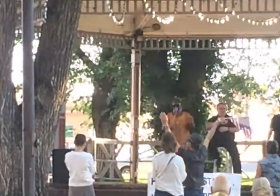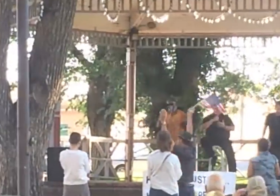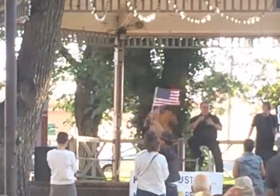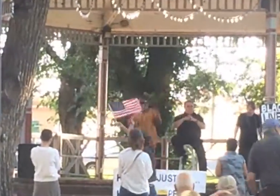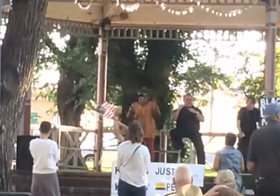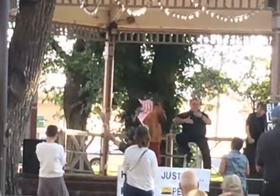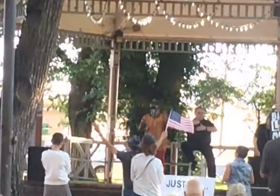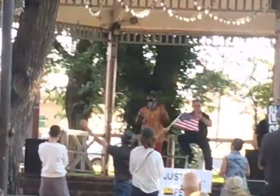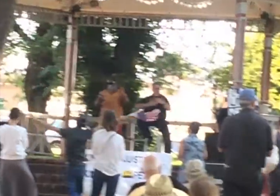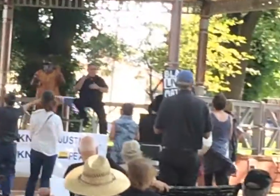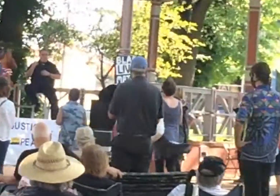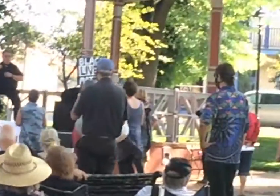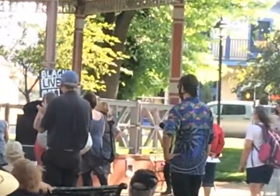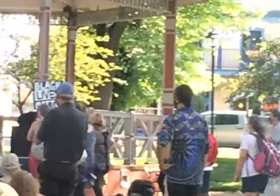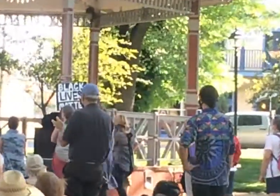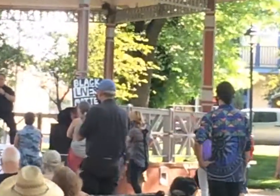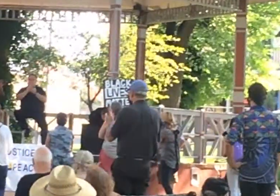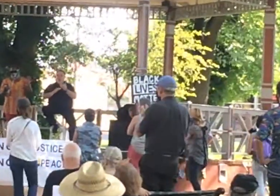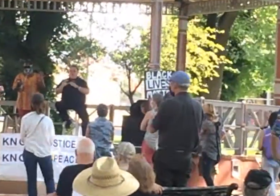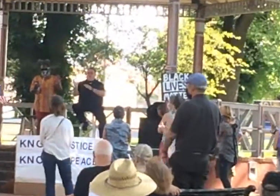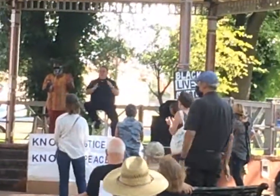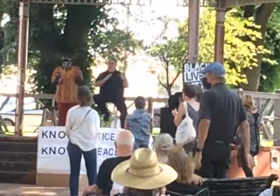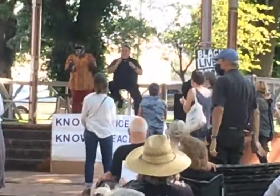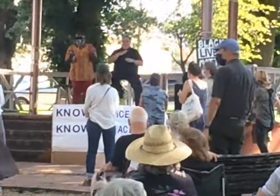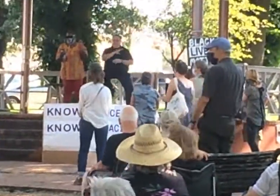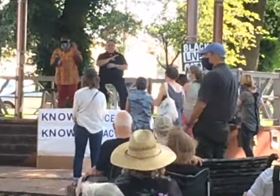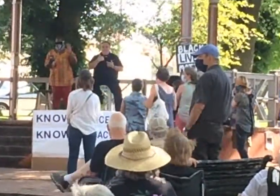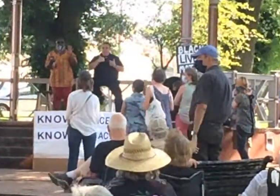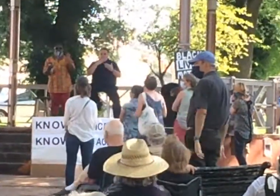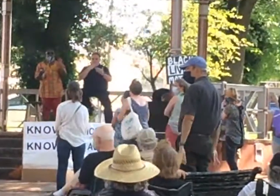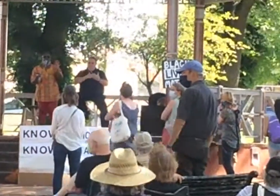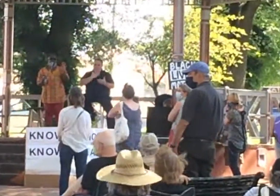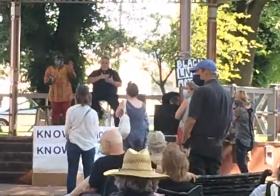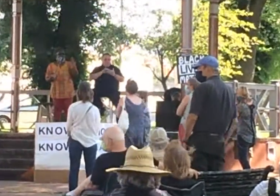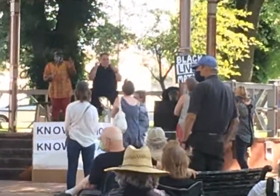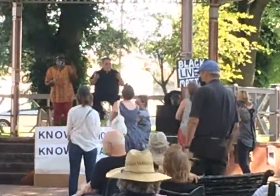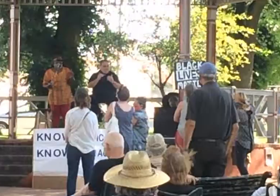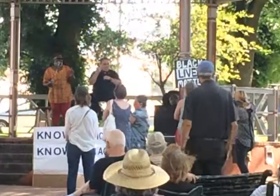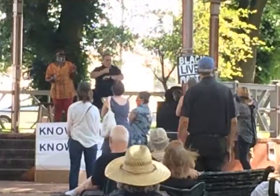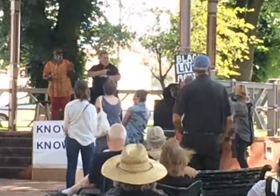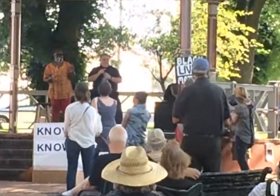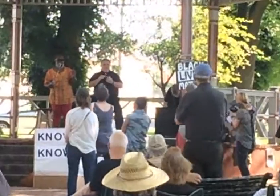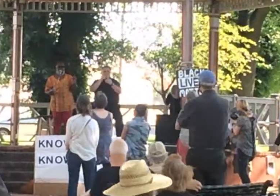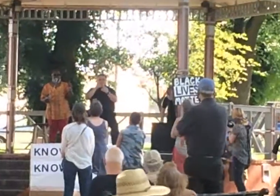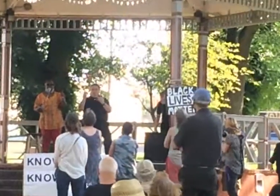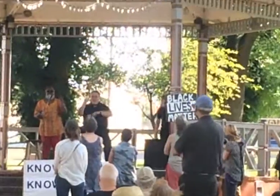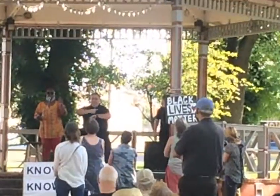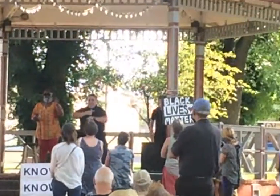this started. So, as part of the planning committee, I am so glad that you're here. Today is a very special